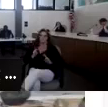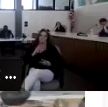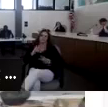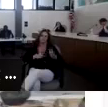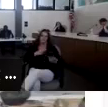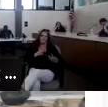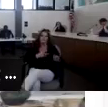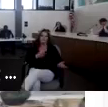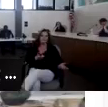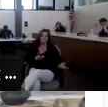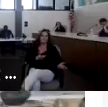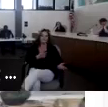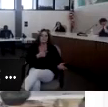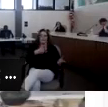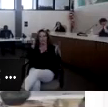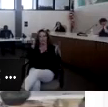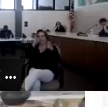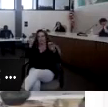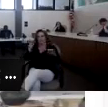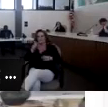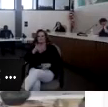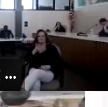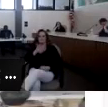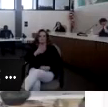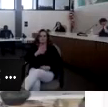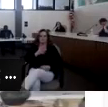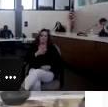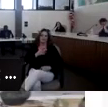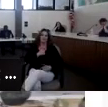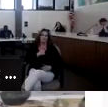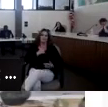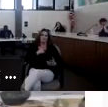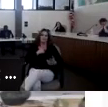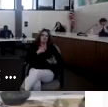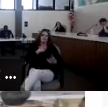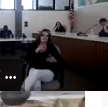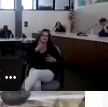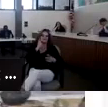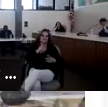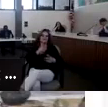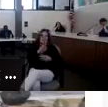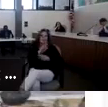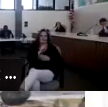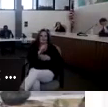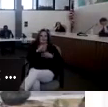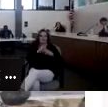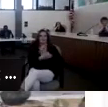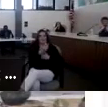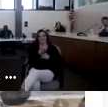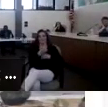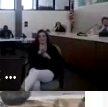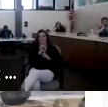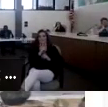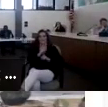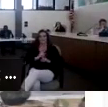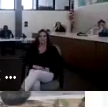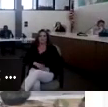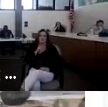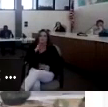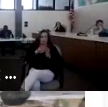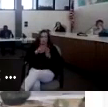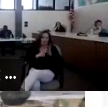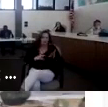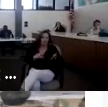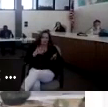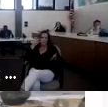in President Munson's words, get RIT in 15 minutes. So it's meant to